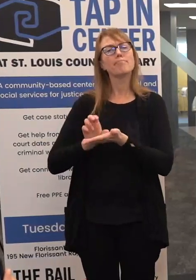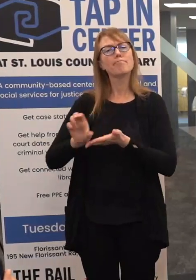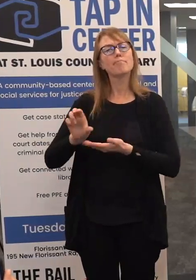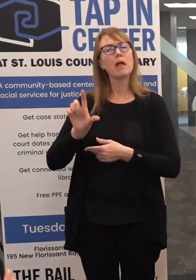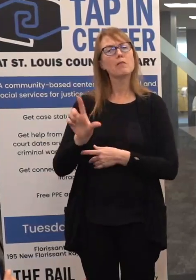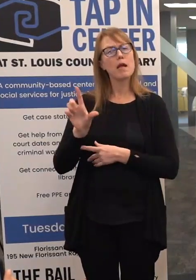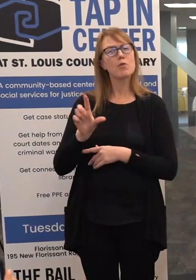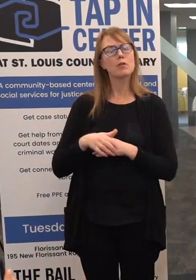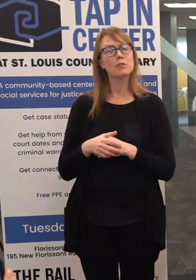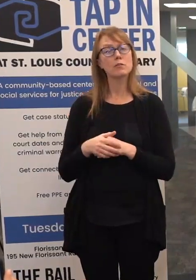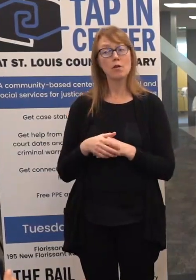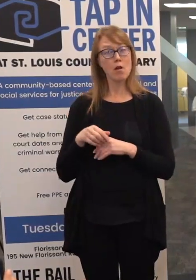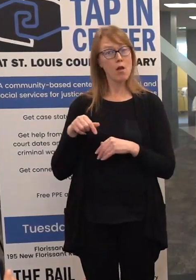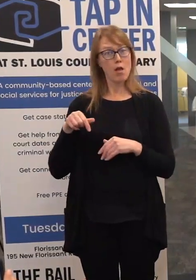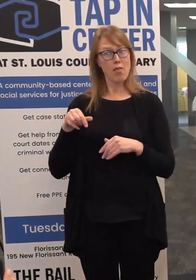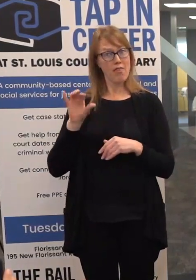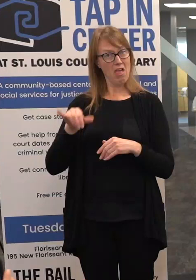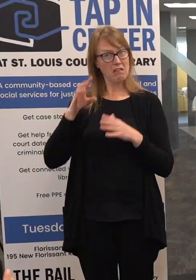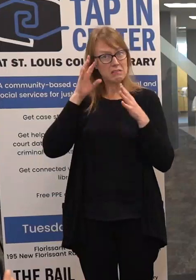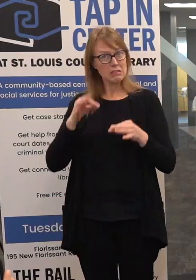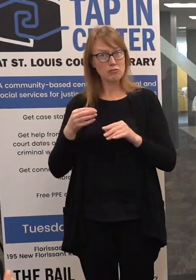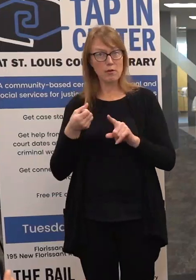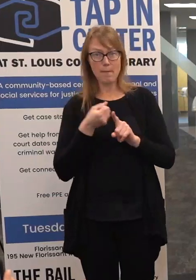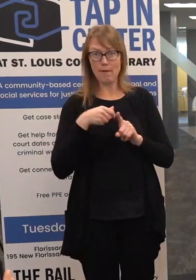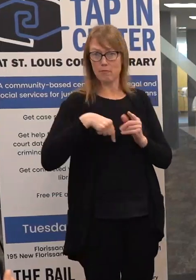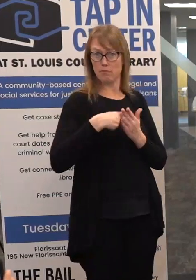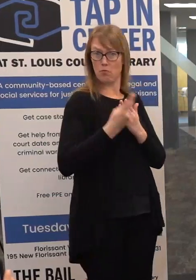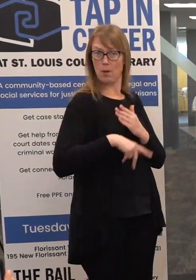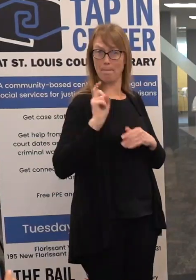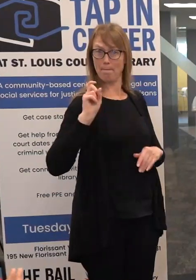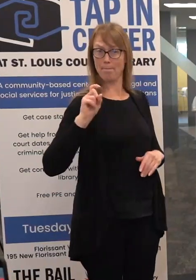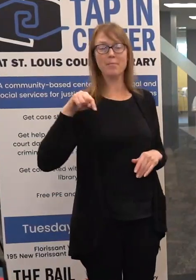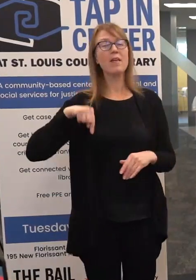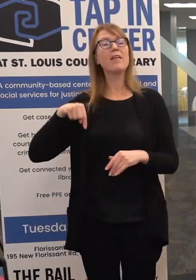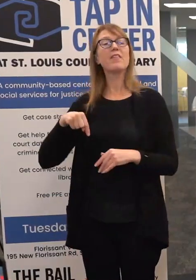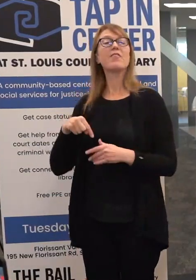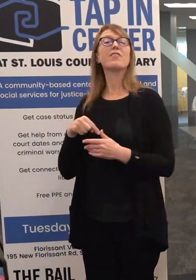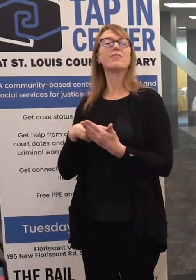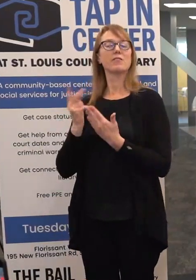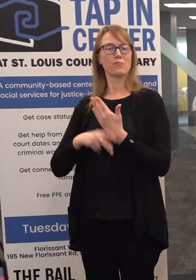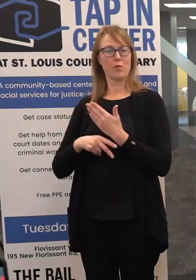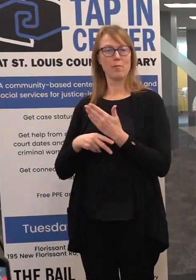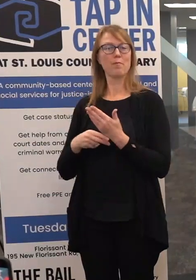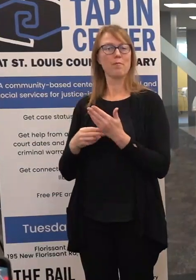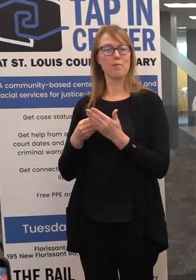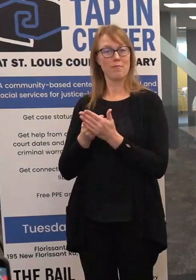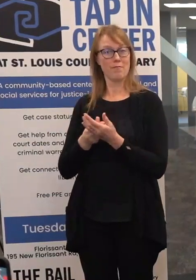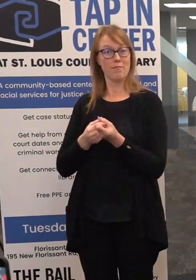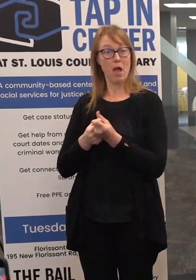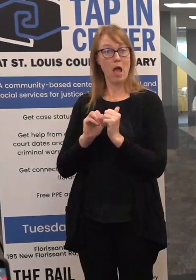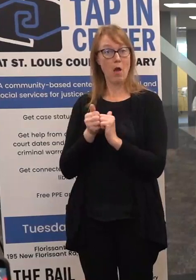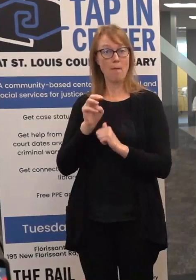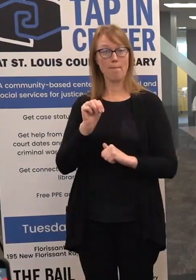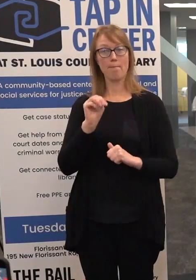this at all, or is this already funded? This is funded through a grant with the MacArthur Foundation. We certainly